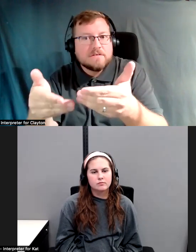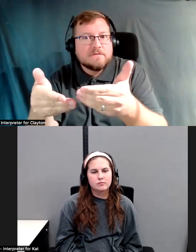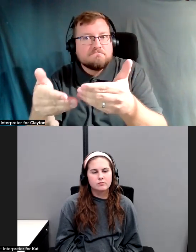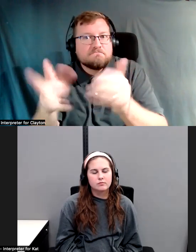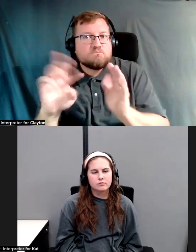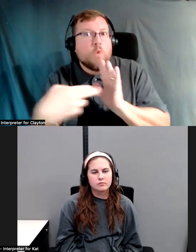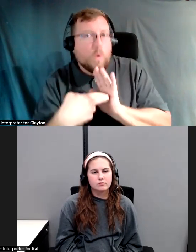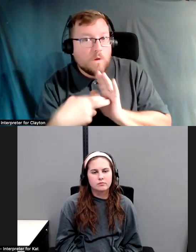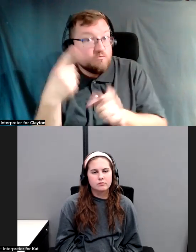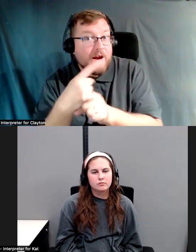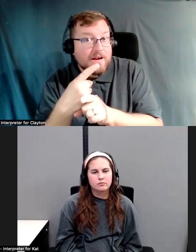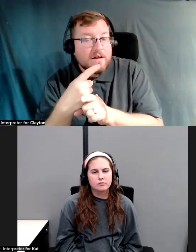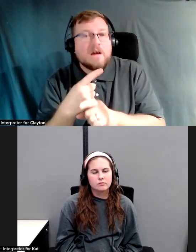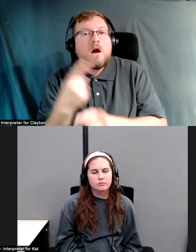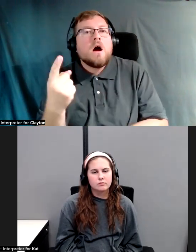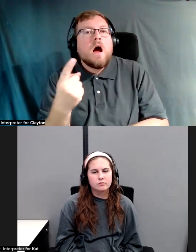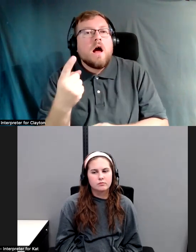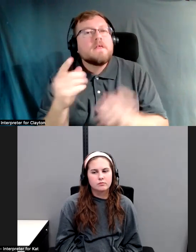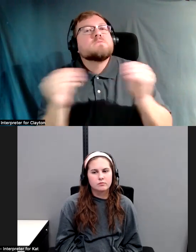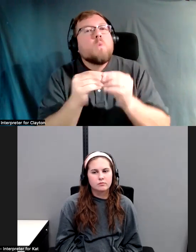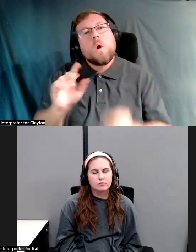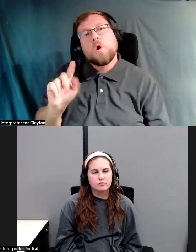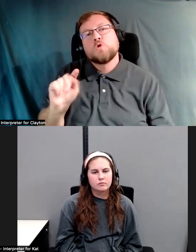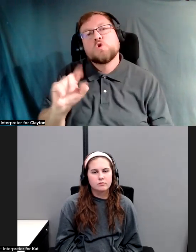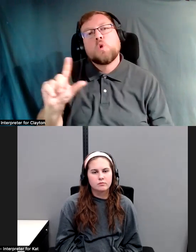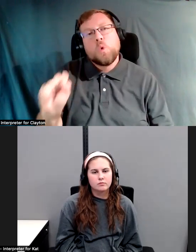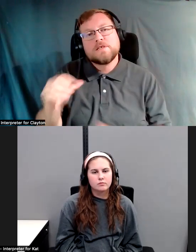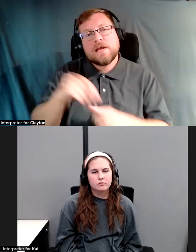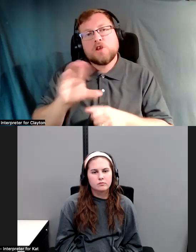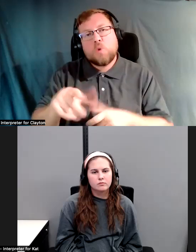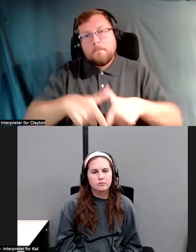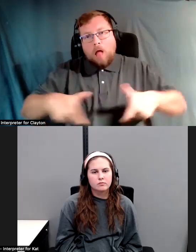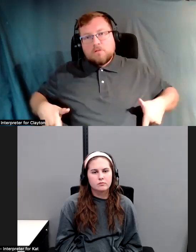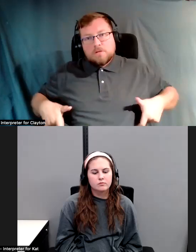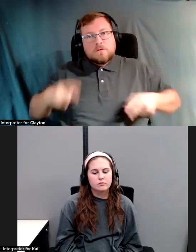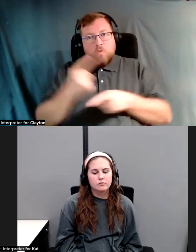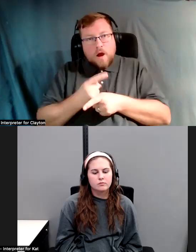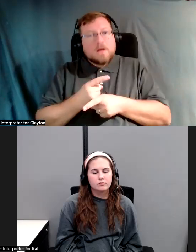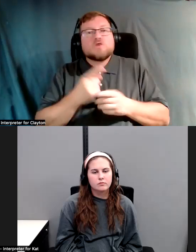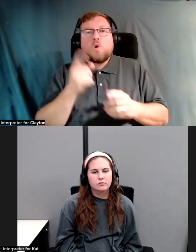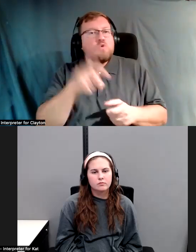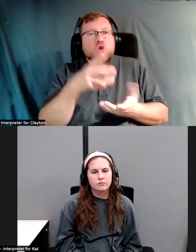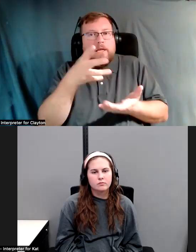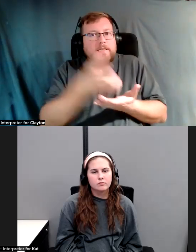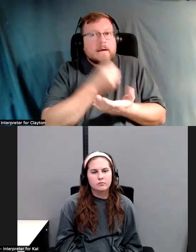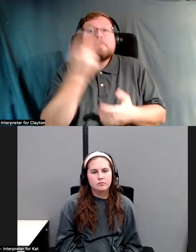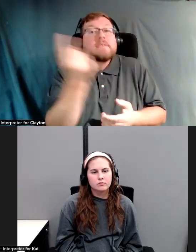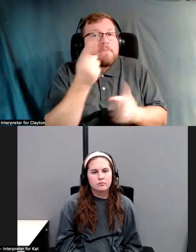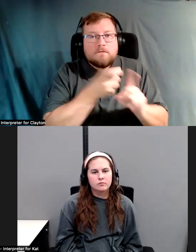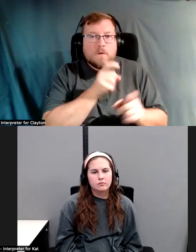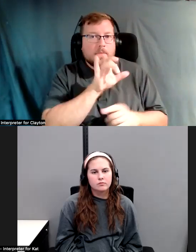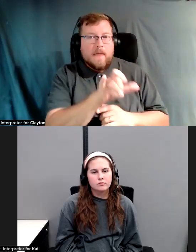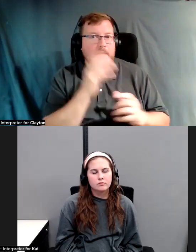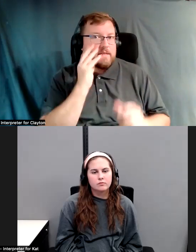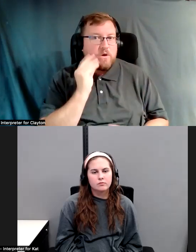role. If you're always kind of little tools in your tool belt, as the actors kind of can say, and you're always taking something away from it. So